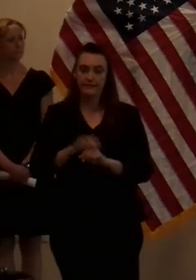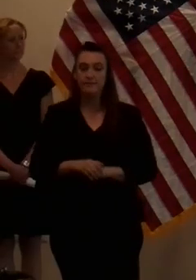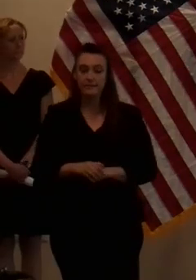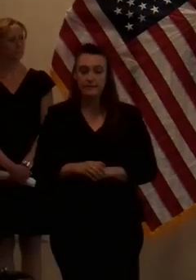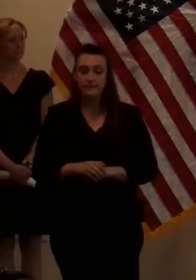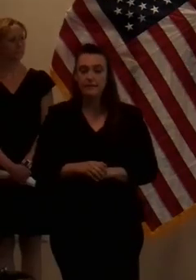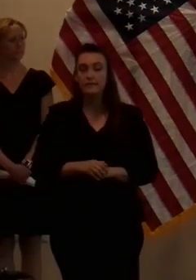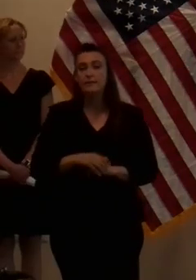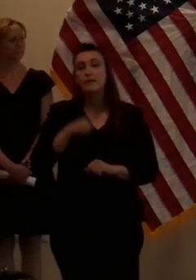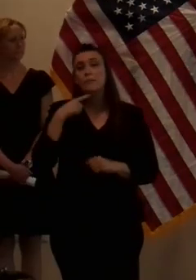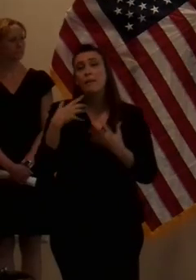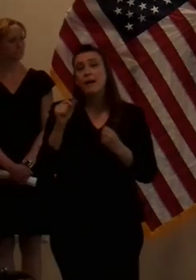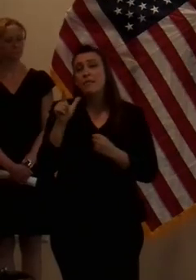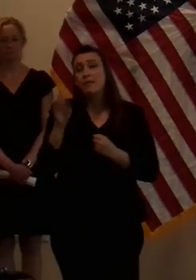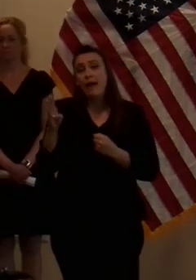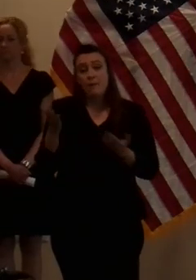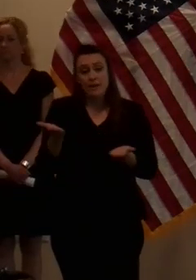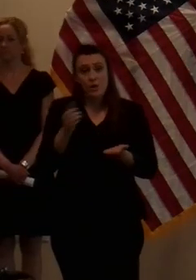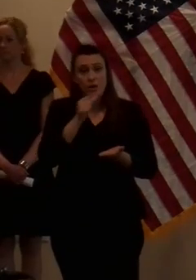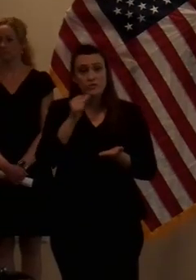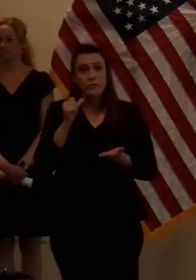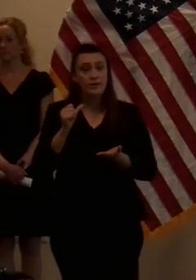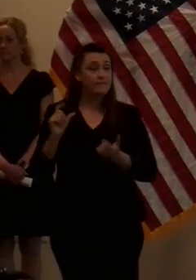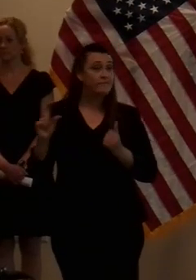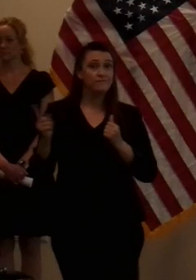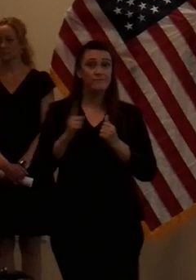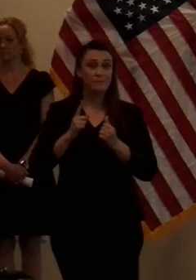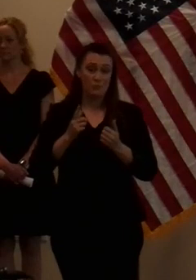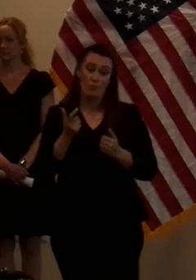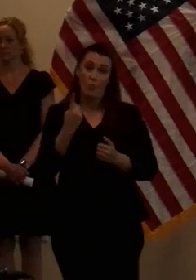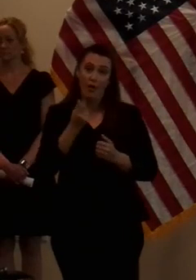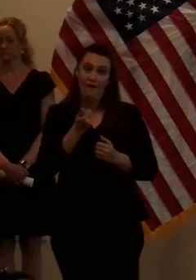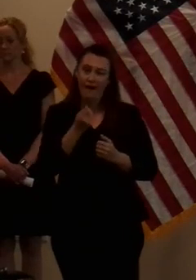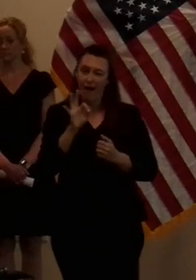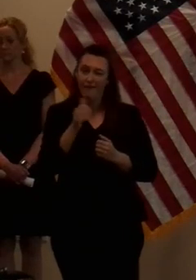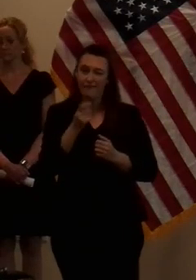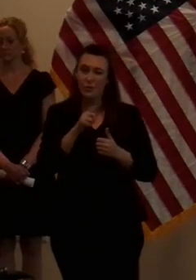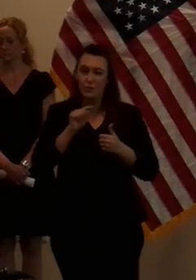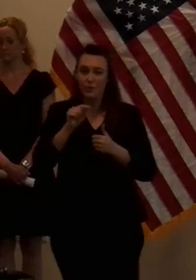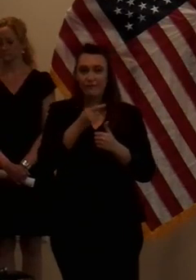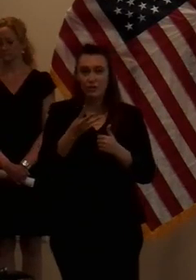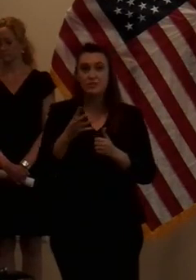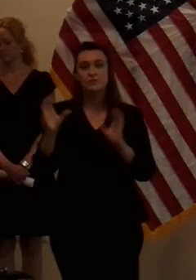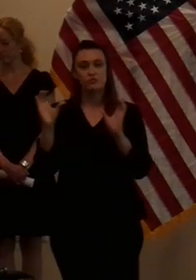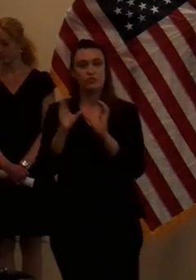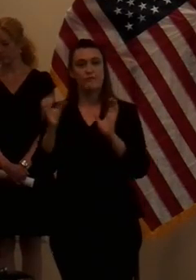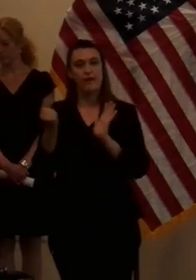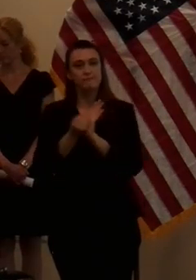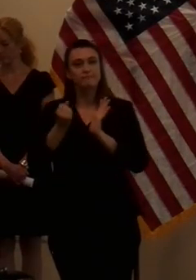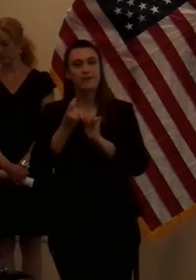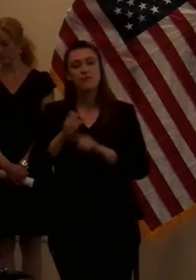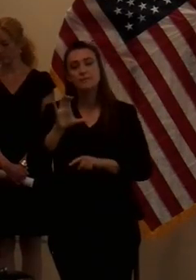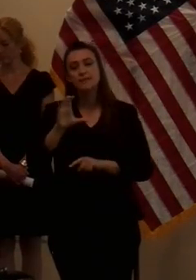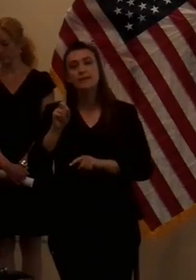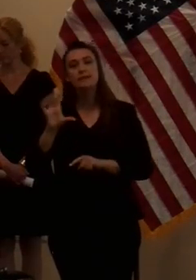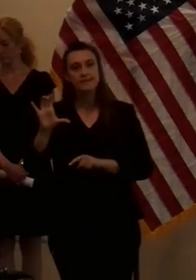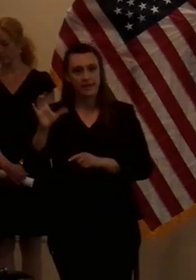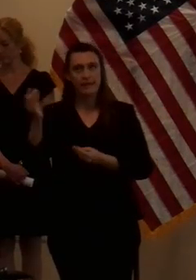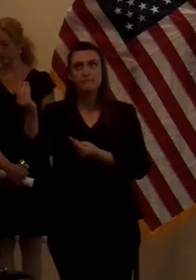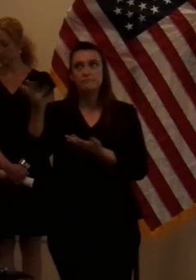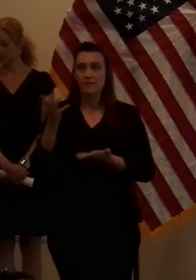public health lab became one of the first in the nation to be certified by the Centers for Disease Control and Prevention, the